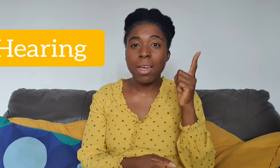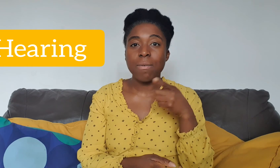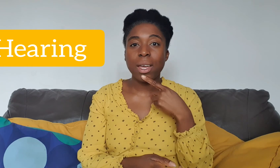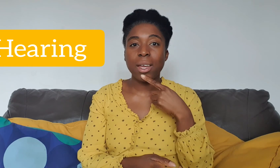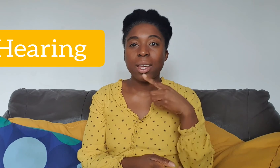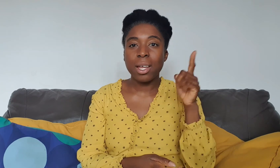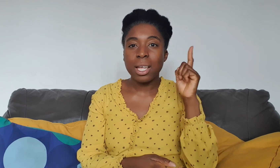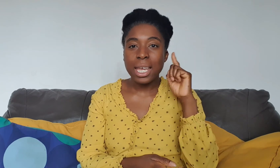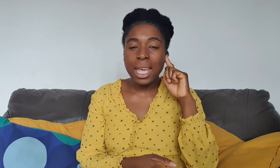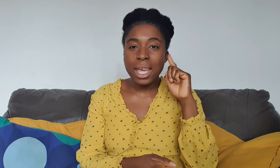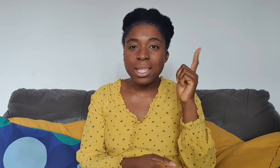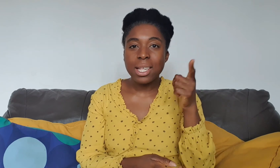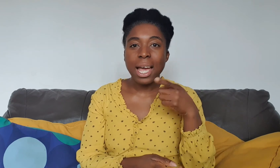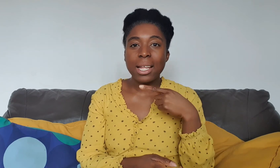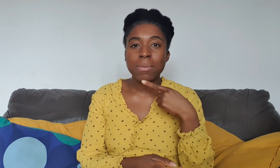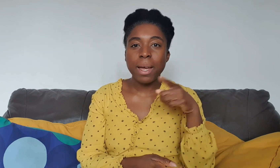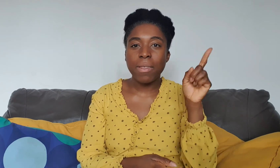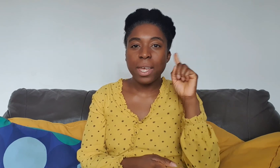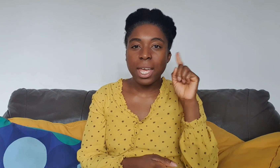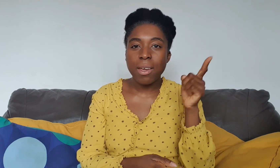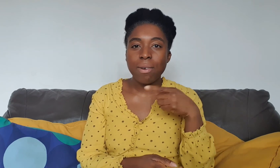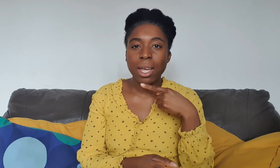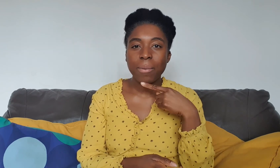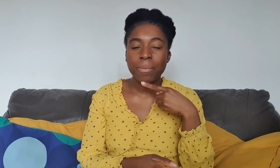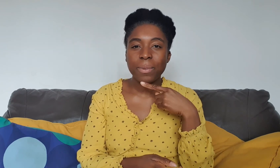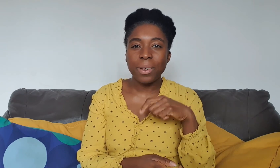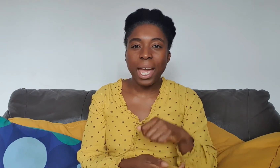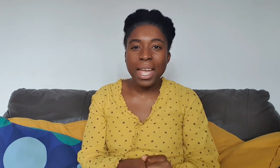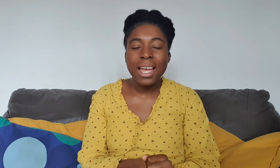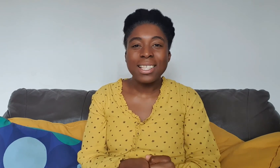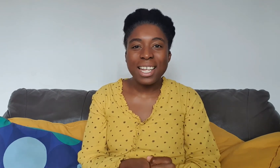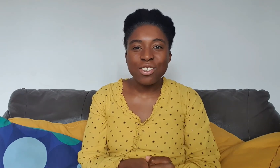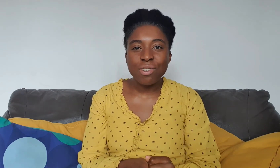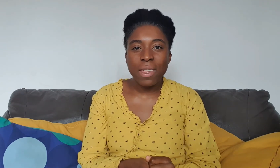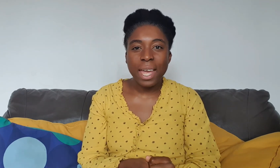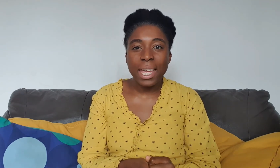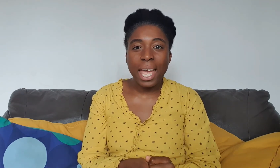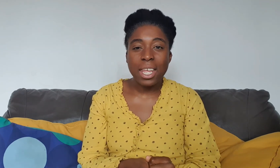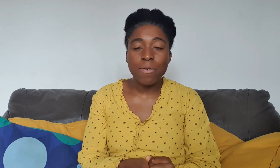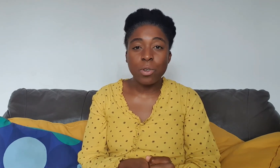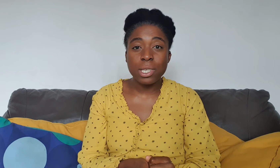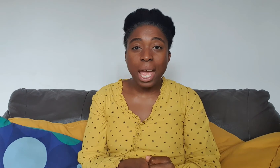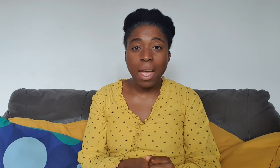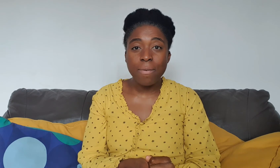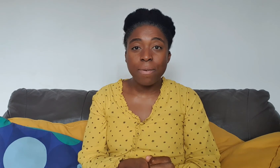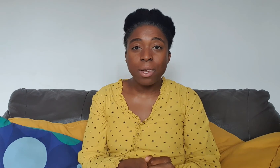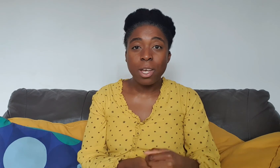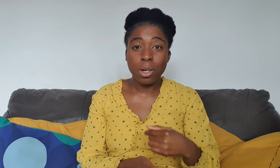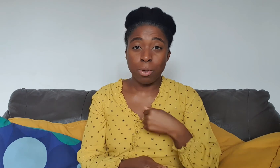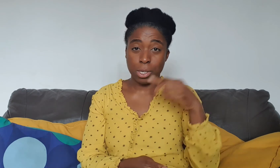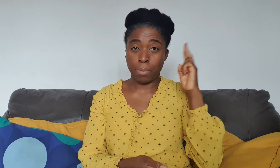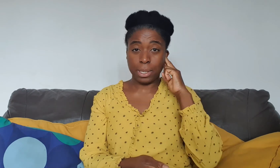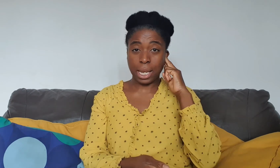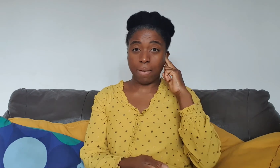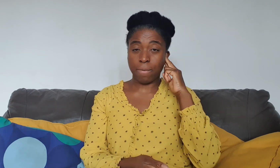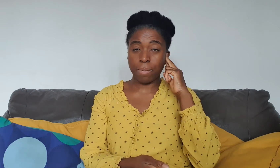hearing. Ears and mouth, hearing. Okay? So let's try that again. If you're deaf, deaf.